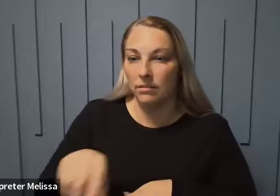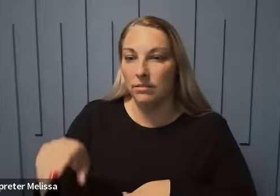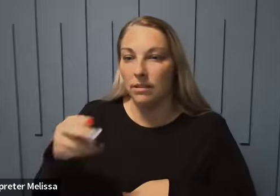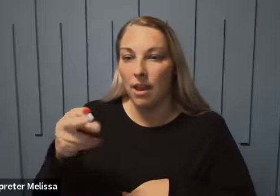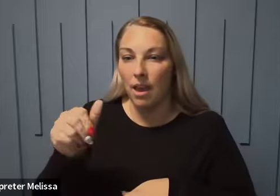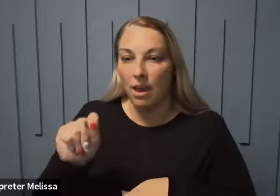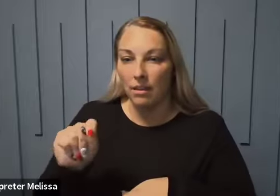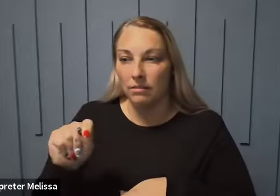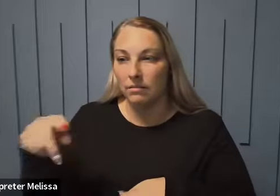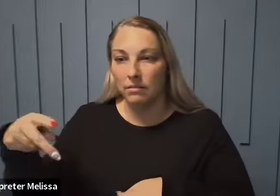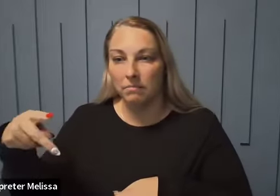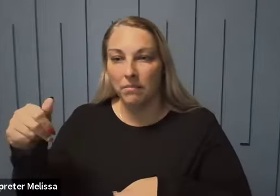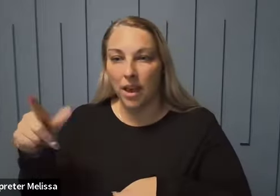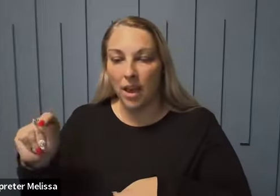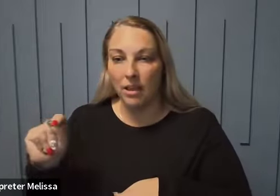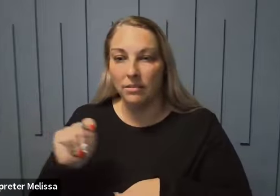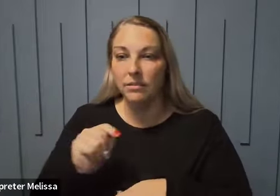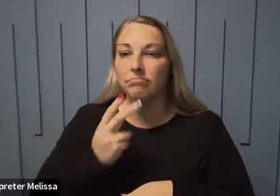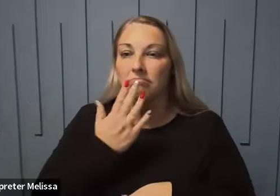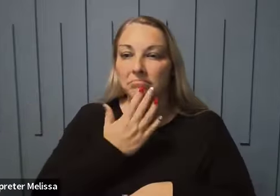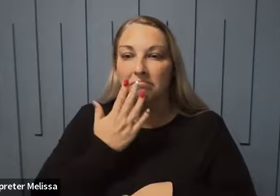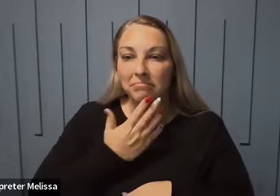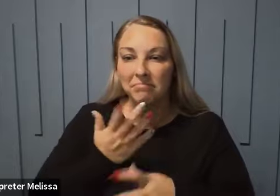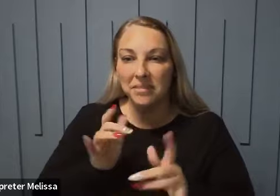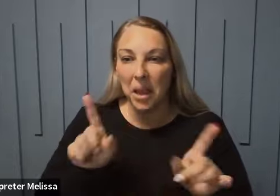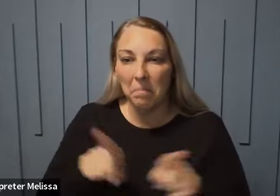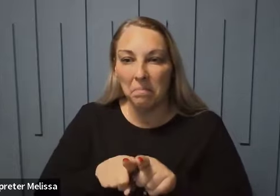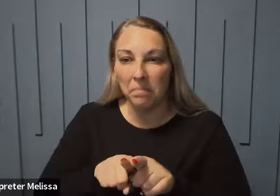same. But if you add the cue of mat,